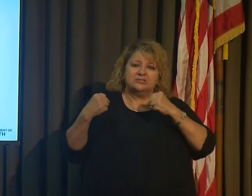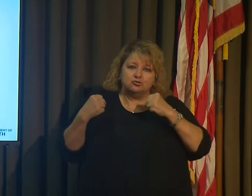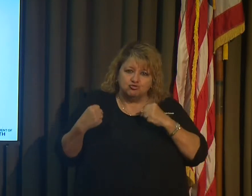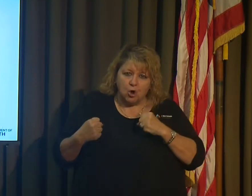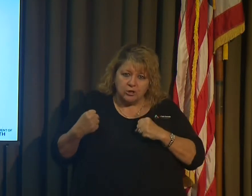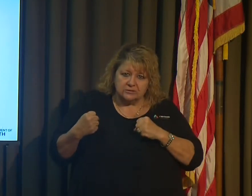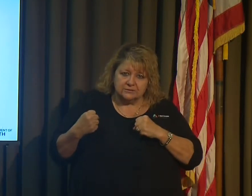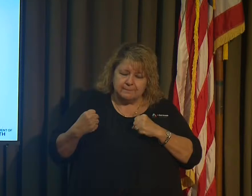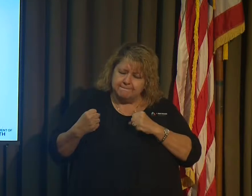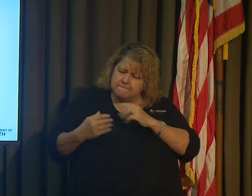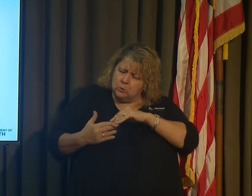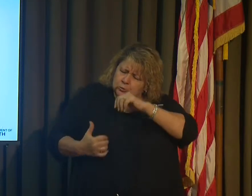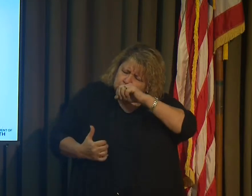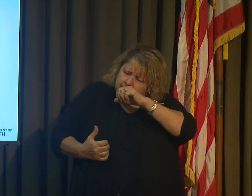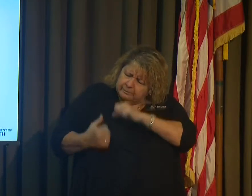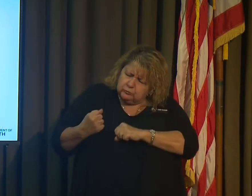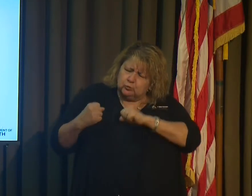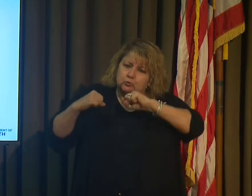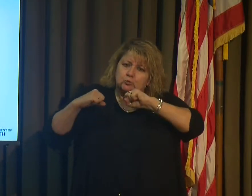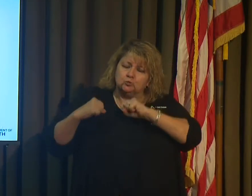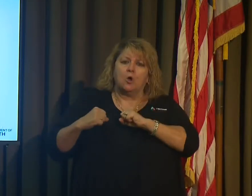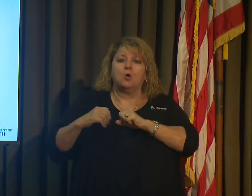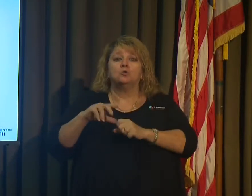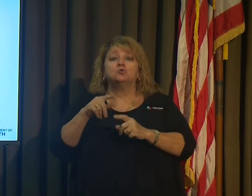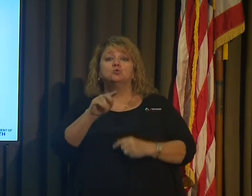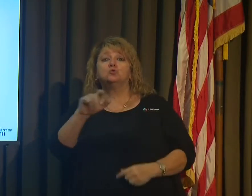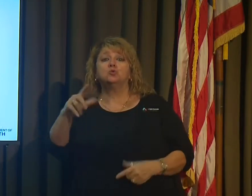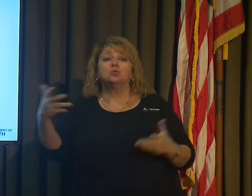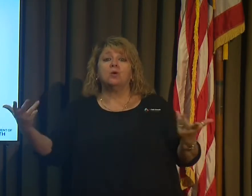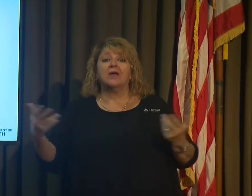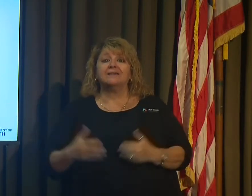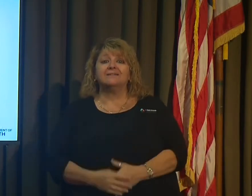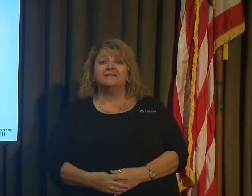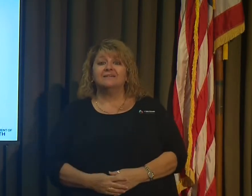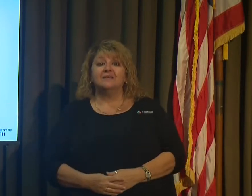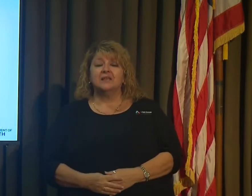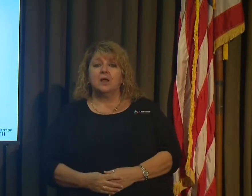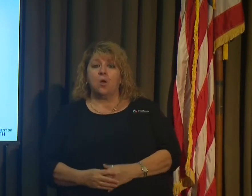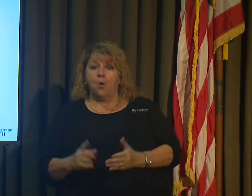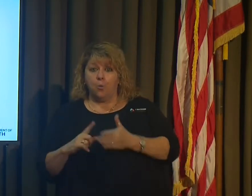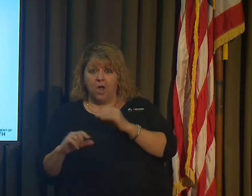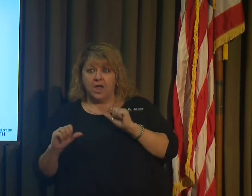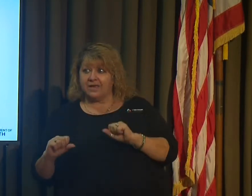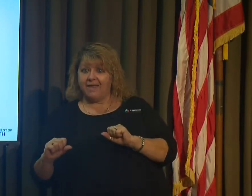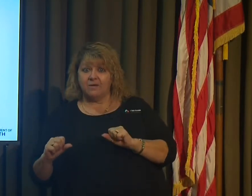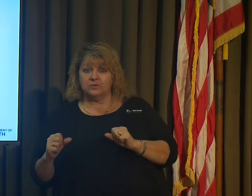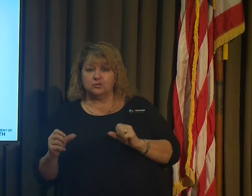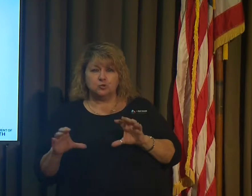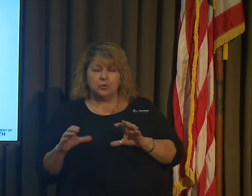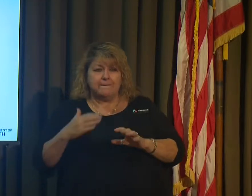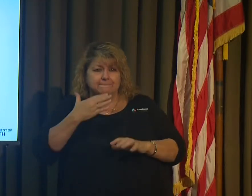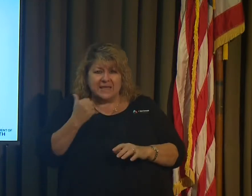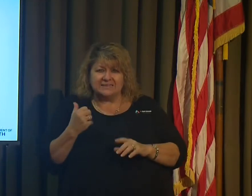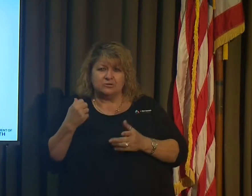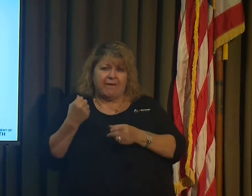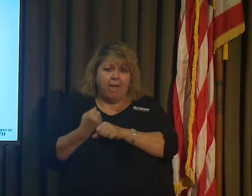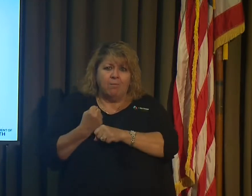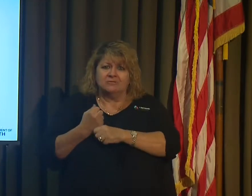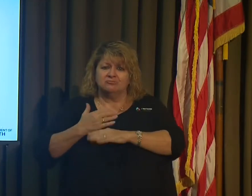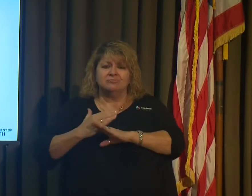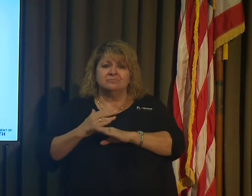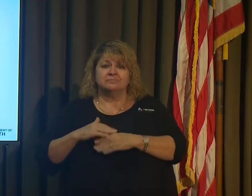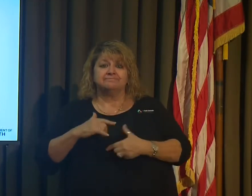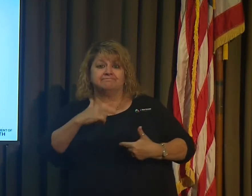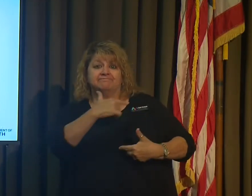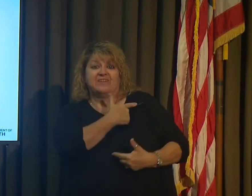tool to protect ourselves and protect our families, and that's the 3 vaccines that the governor mentioned, the Pfizer vaccine,